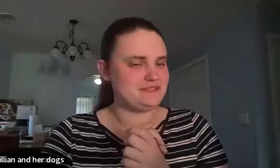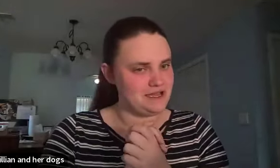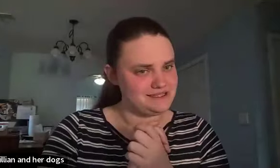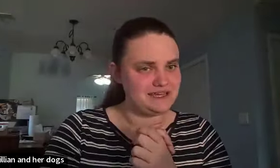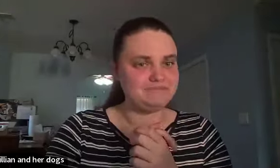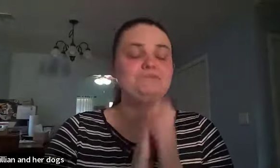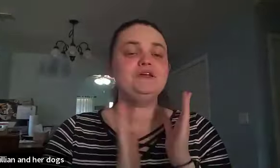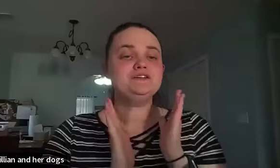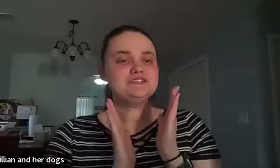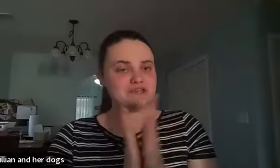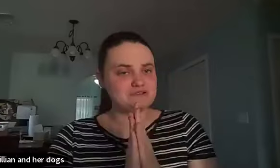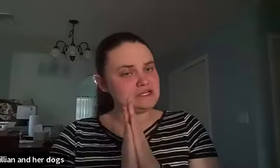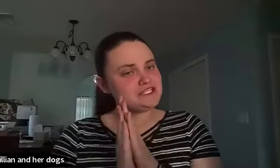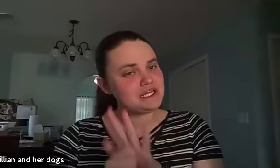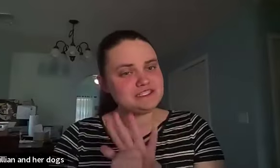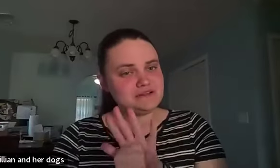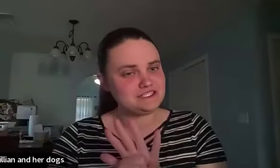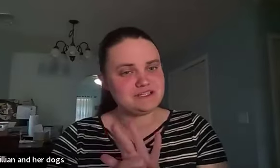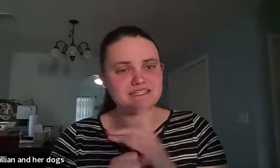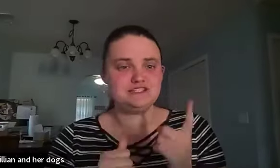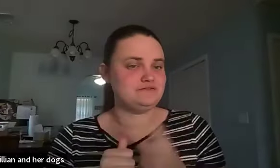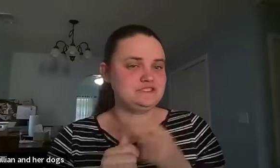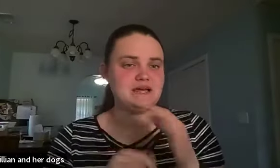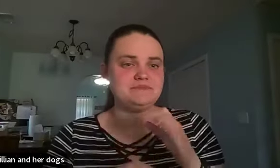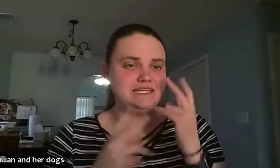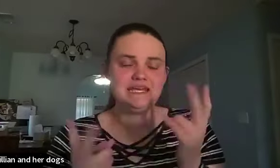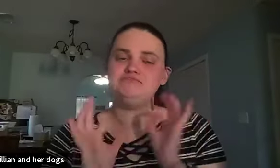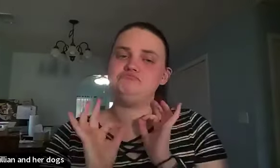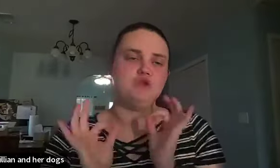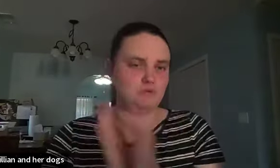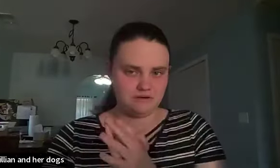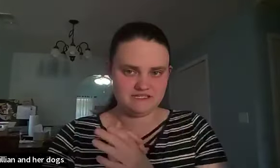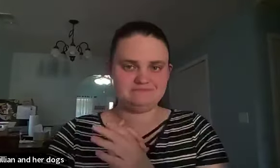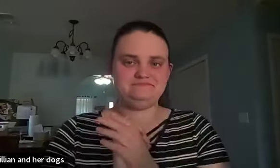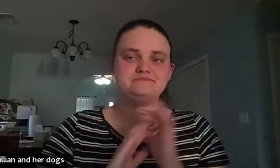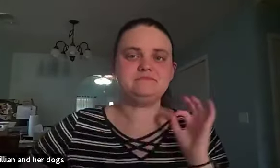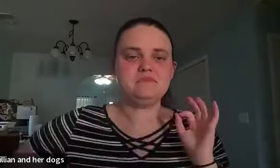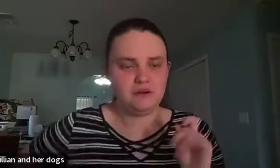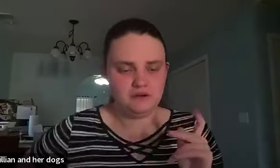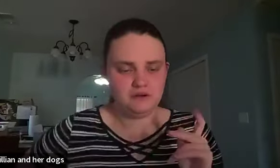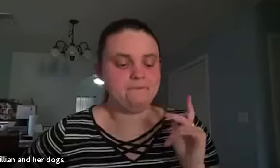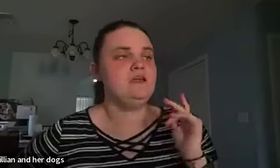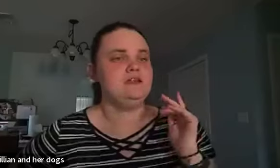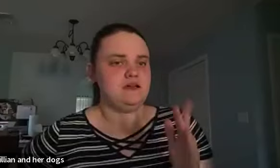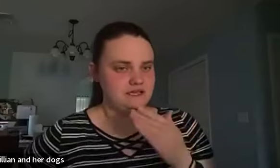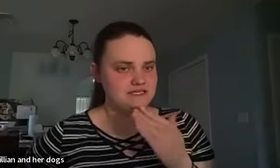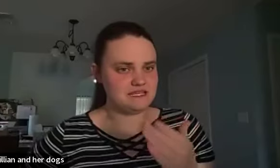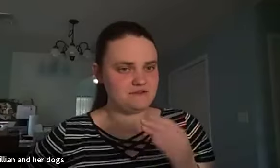best way I say it. So do not stress, do not stress. This is your first time seeing it, no worries. Okay. Now, like I said, for